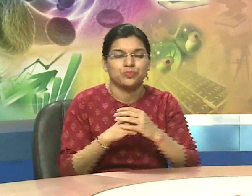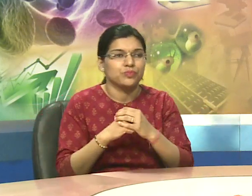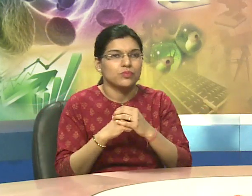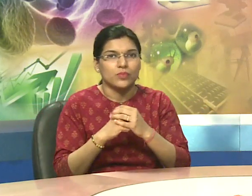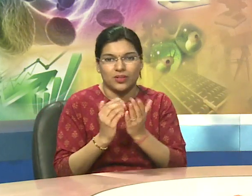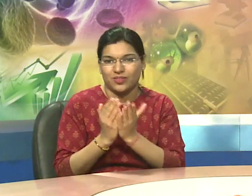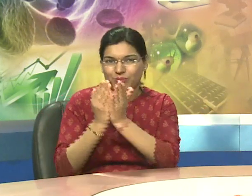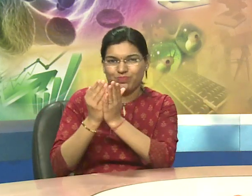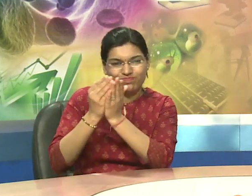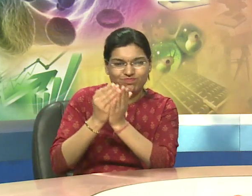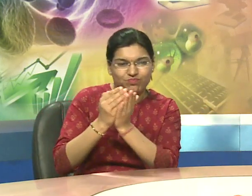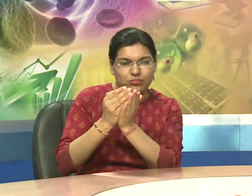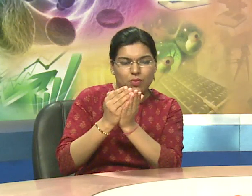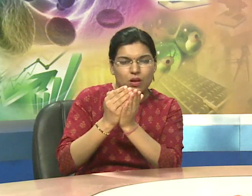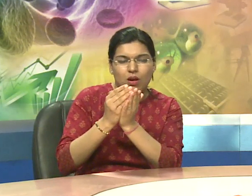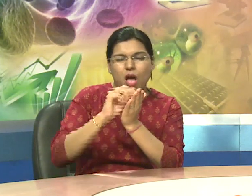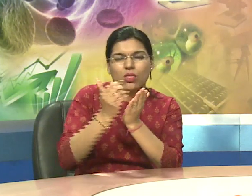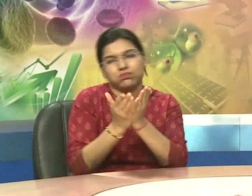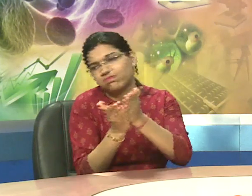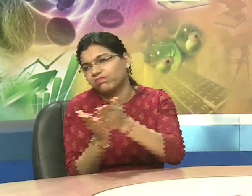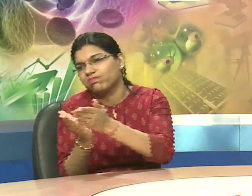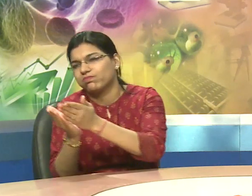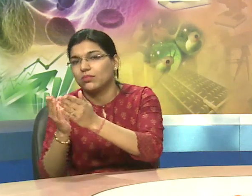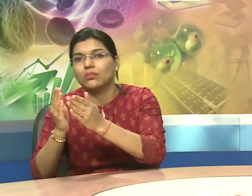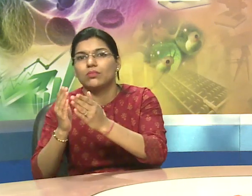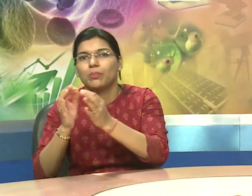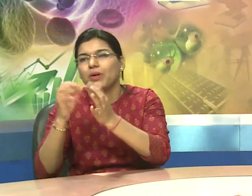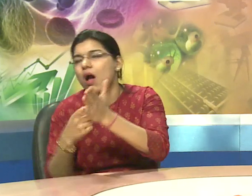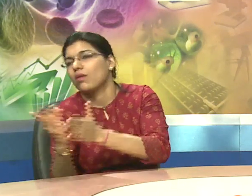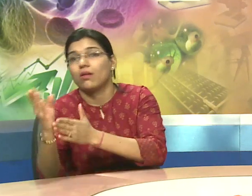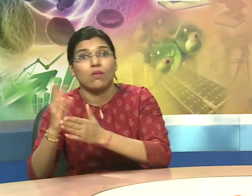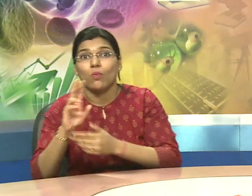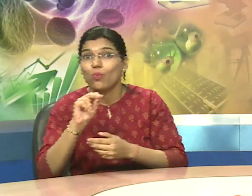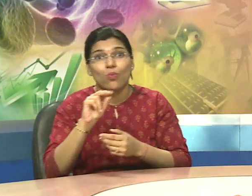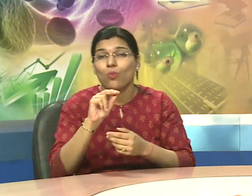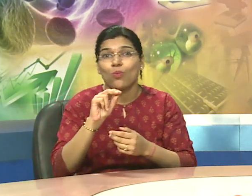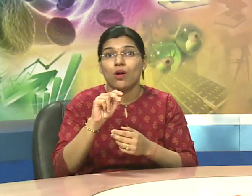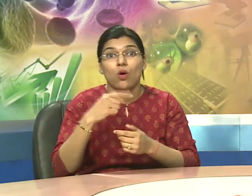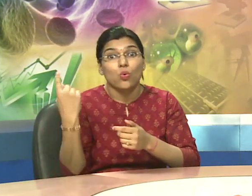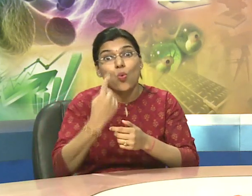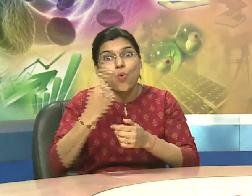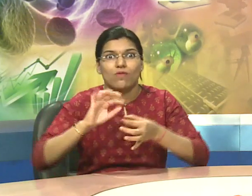the boat firstly start from Bombay and next its station is